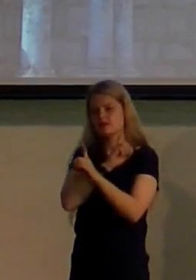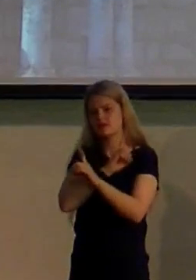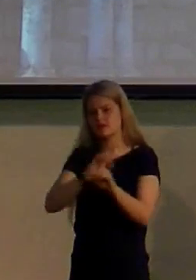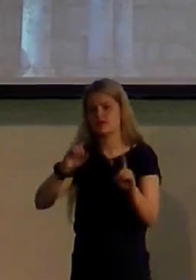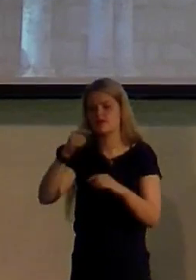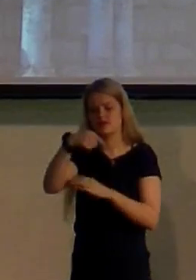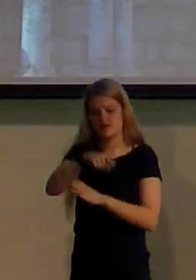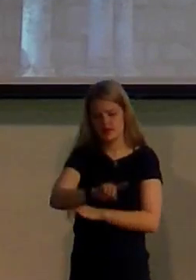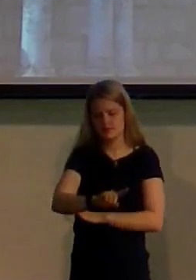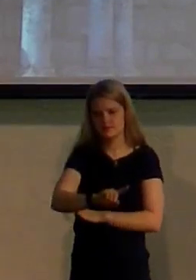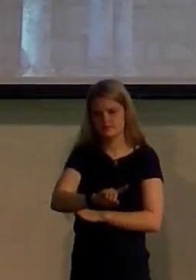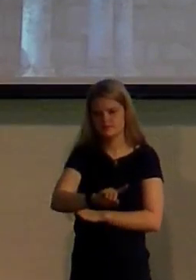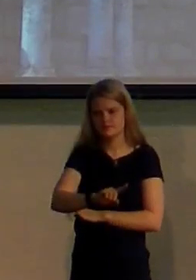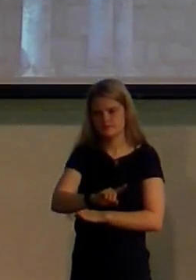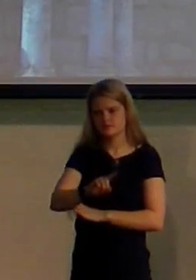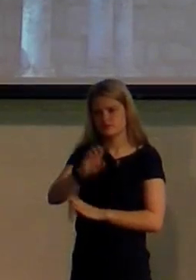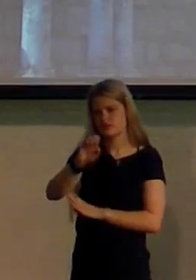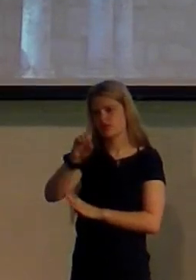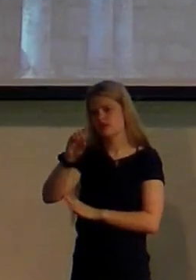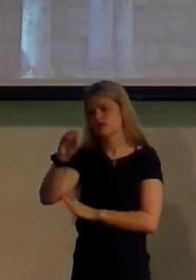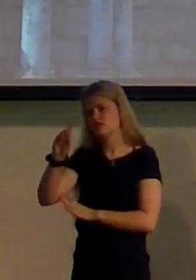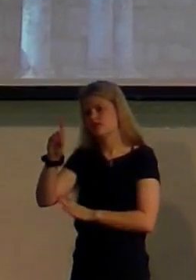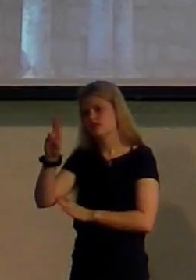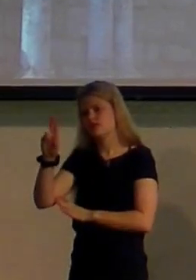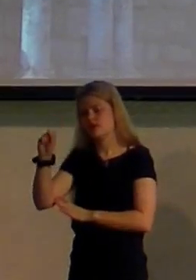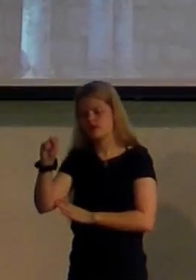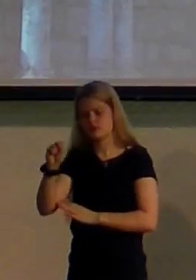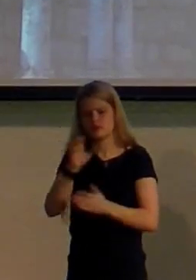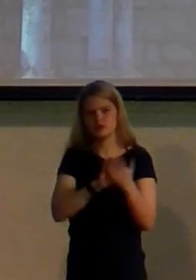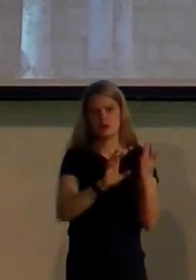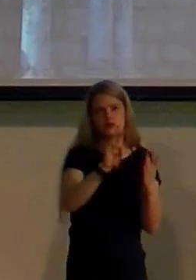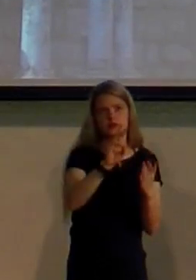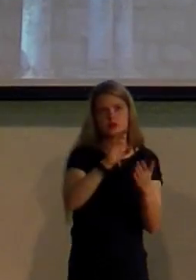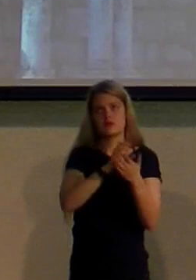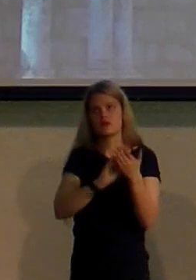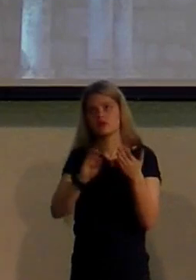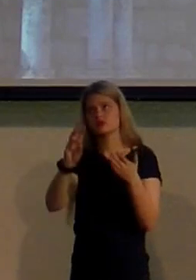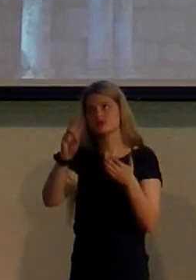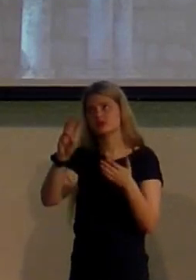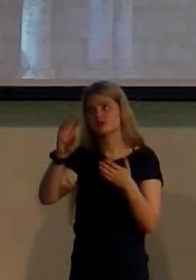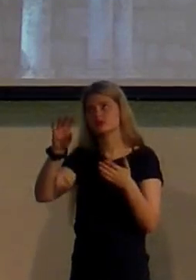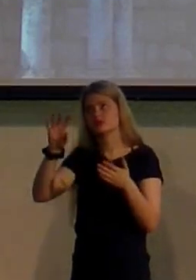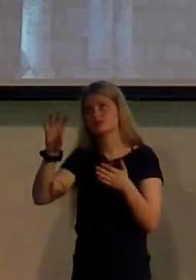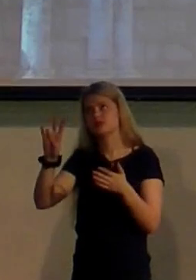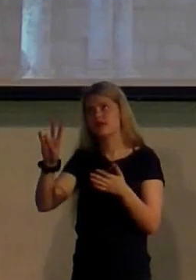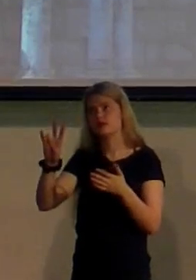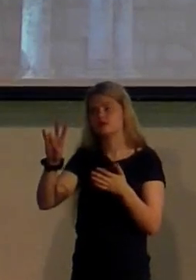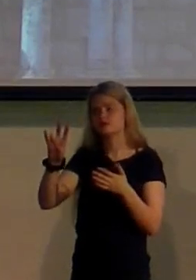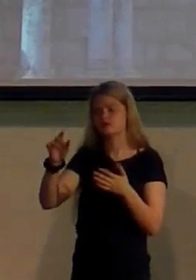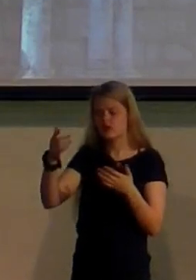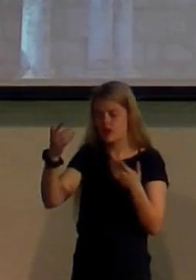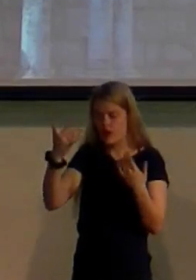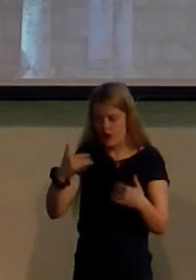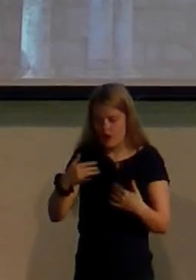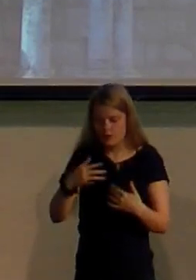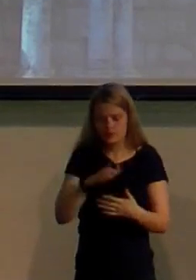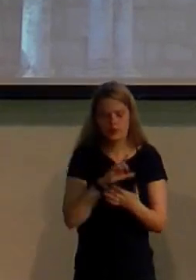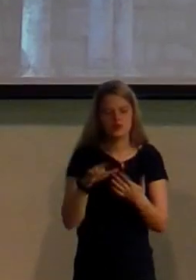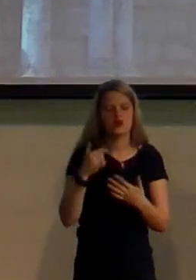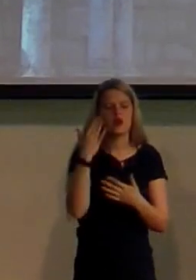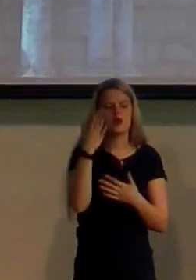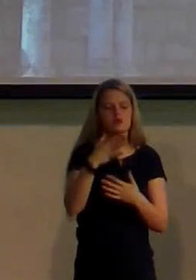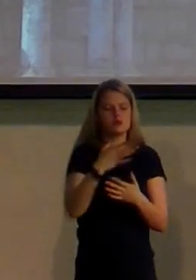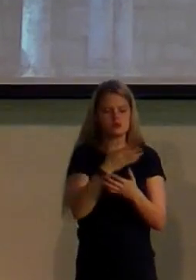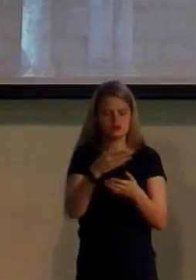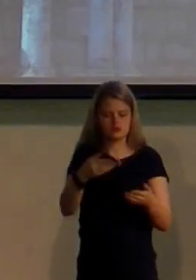I like the way he puts it in Exodus chapter 6, verse 6 and 7. He says, I am the Lord, and I will bring you